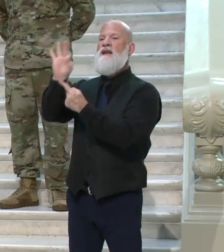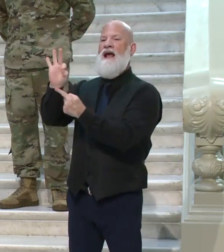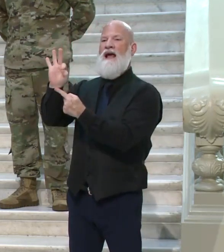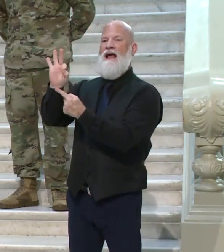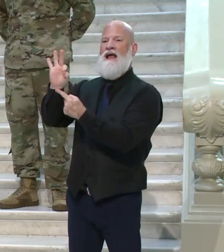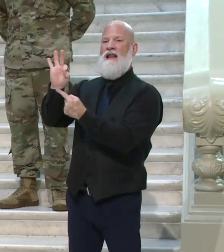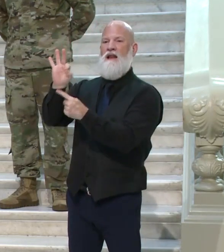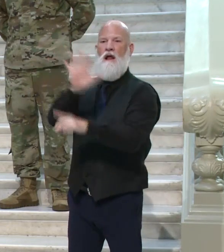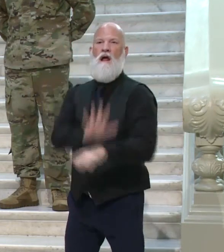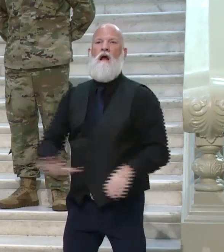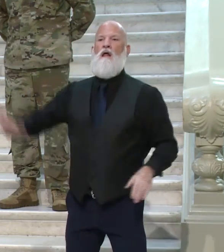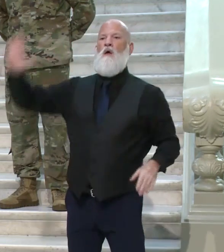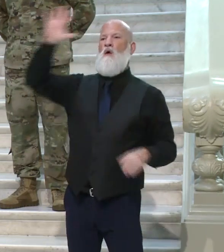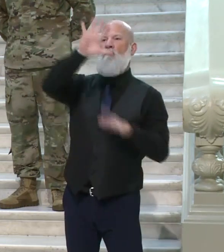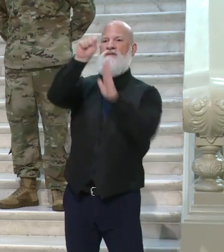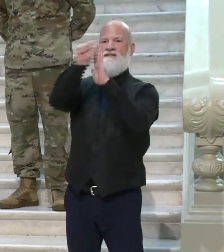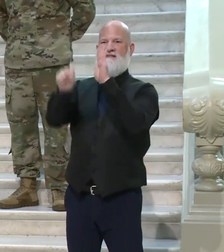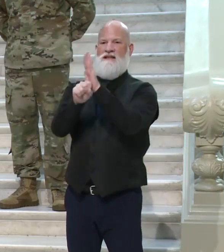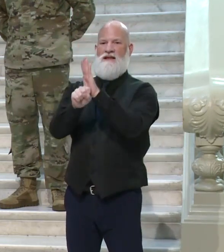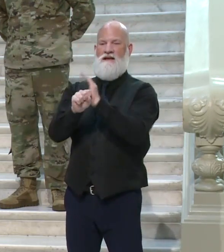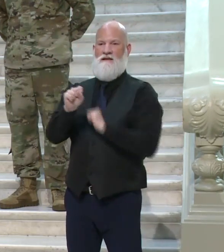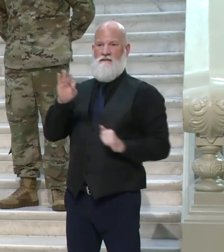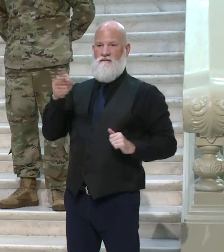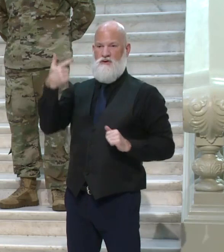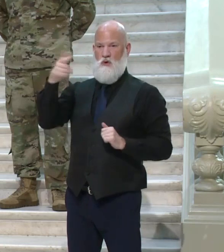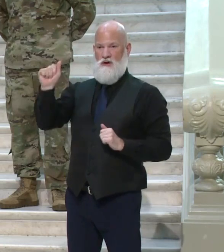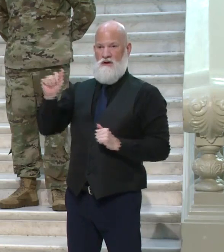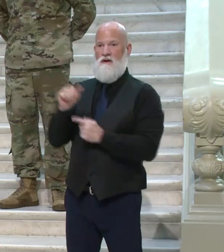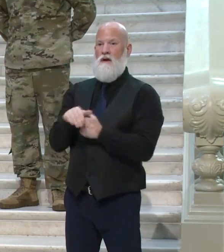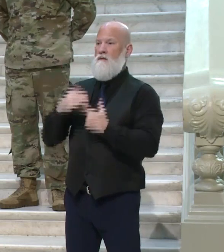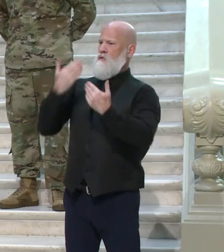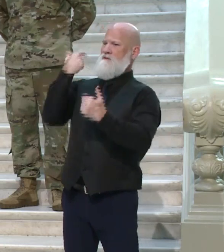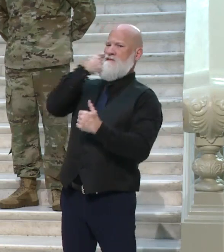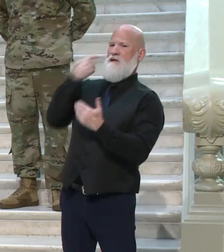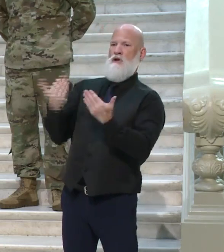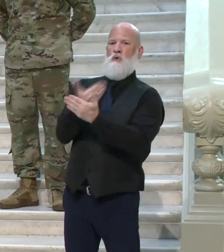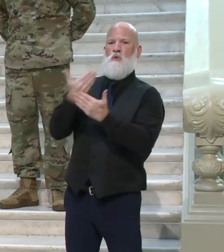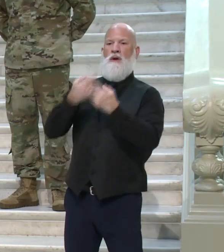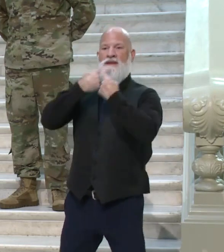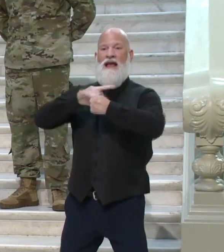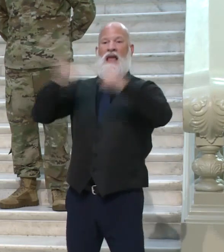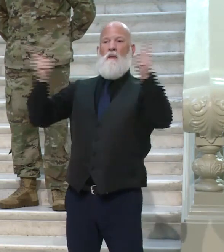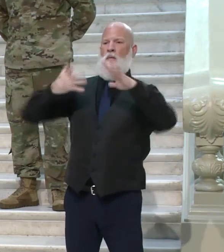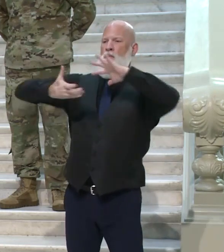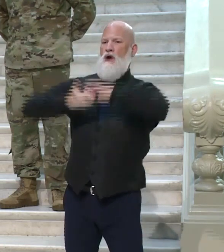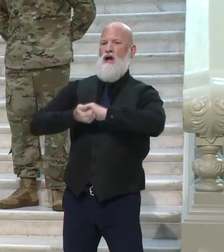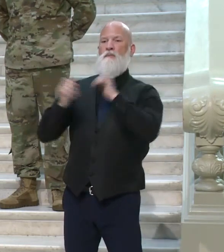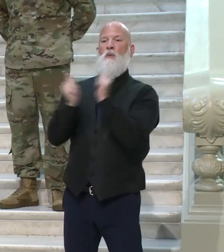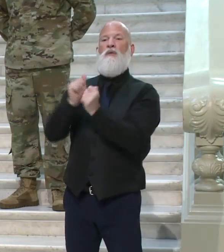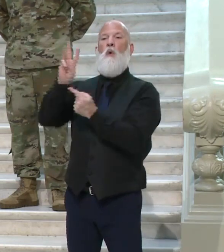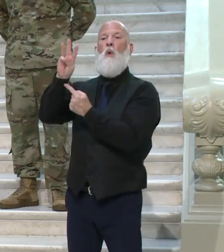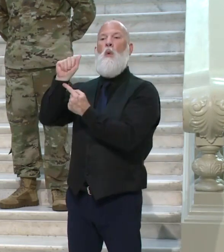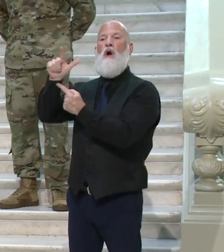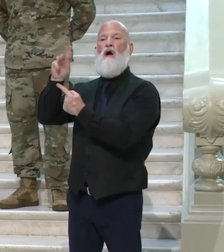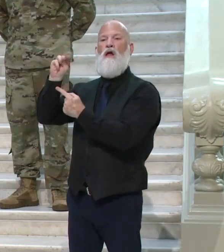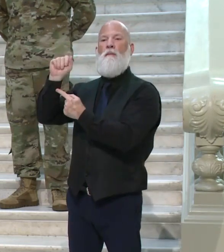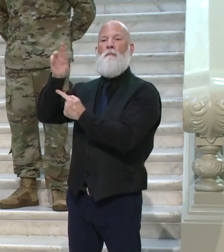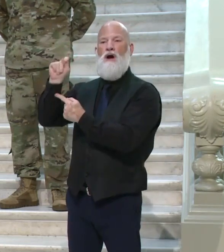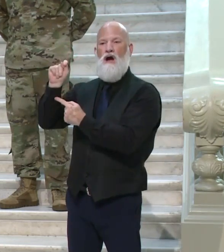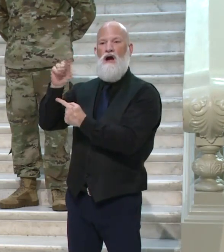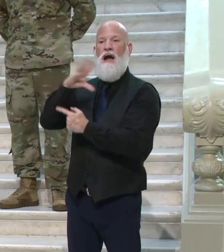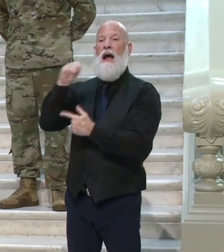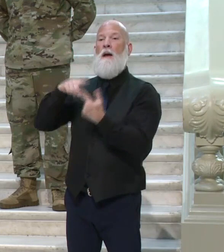Yesterday, we also announced a partnership with Walmart, eTrue North, and state and local officials to set